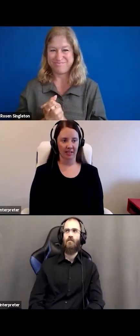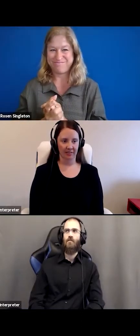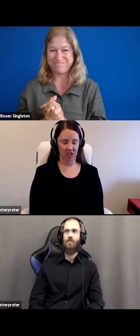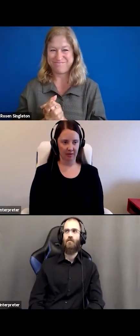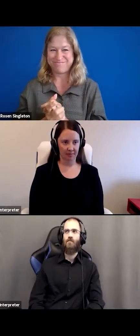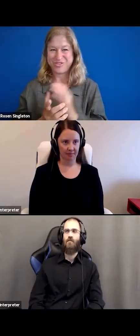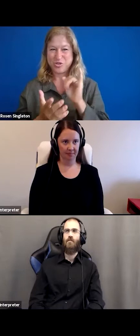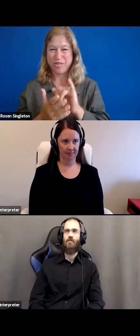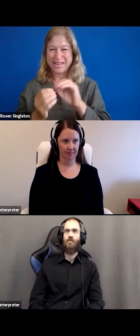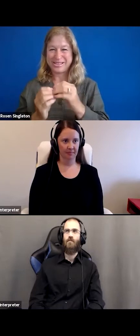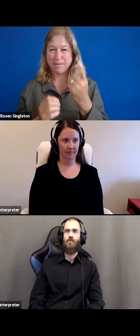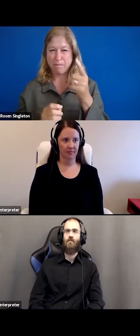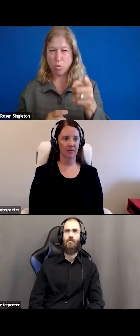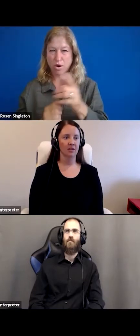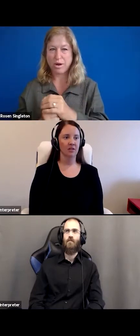on television.